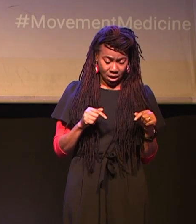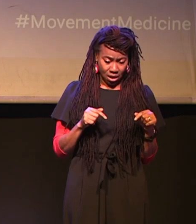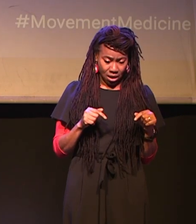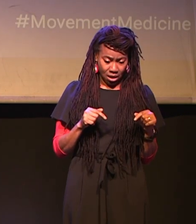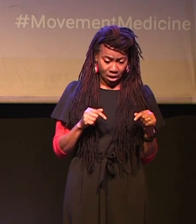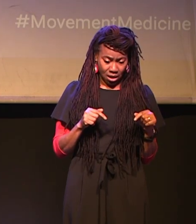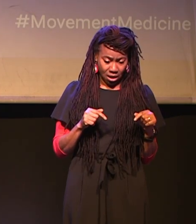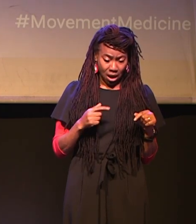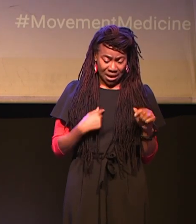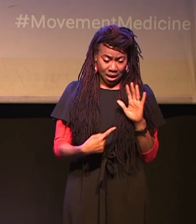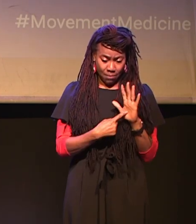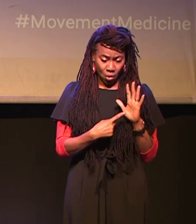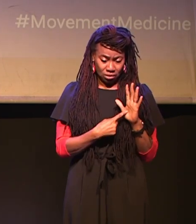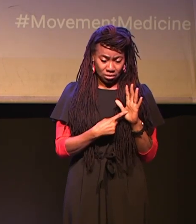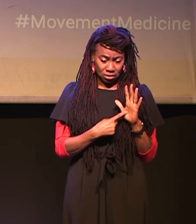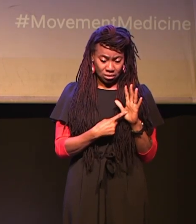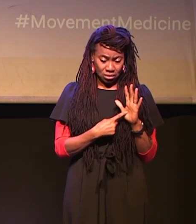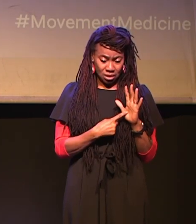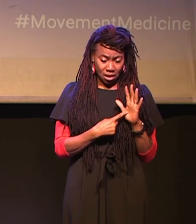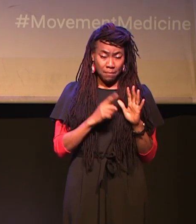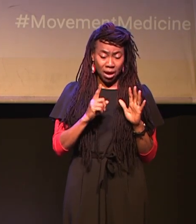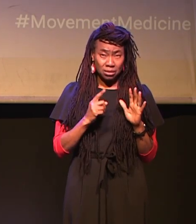Do you understand what I'm saying?